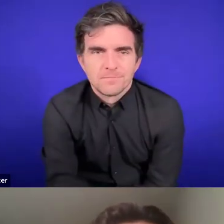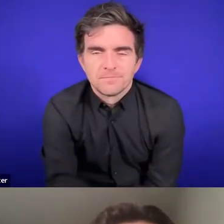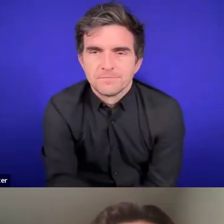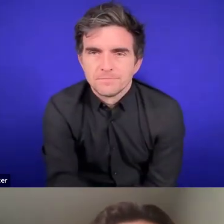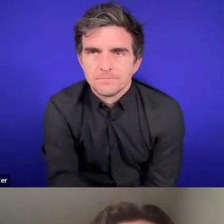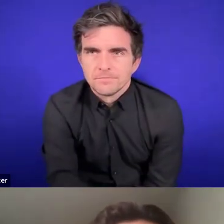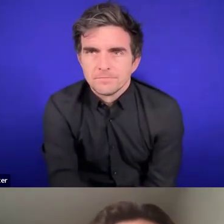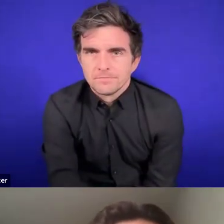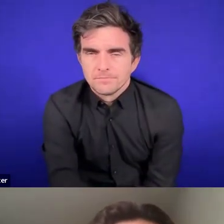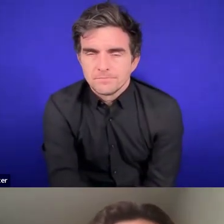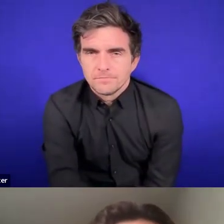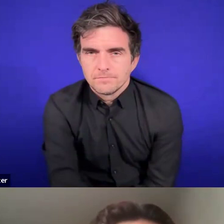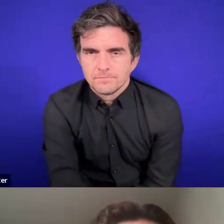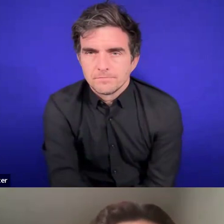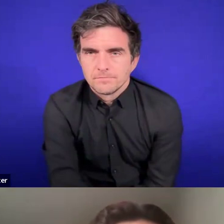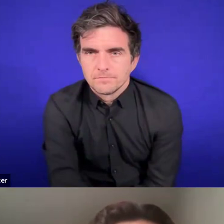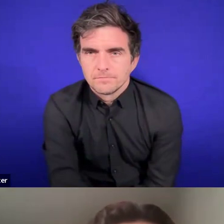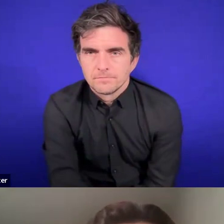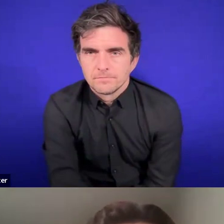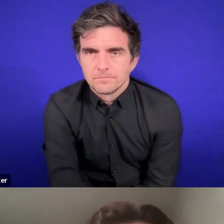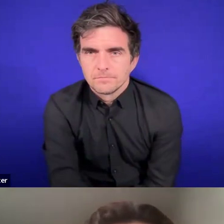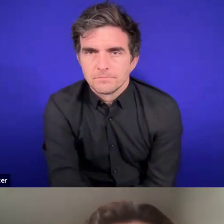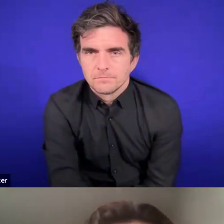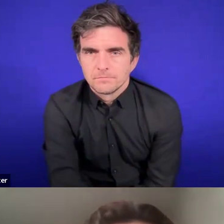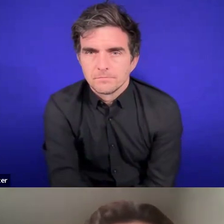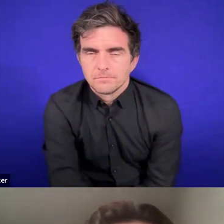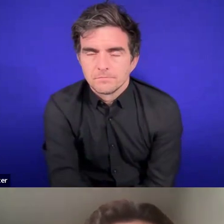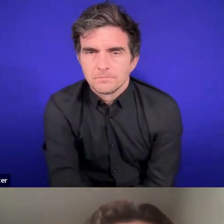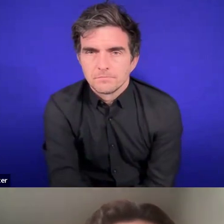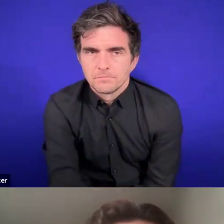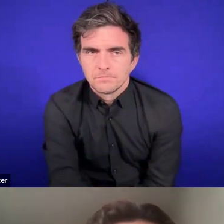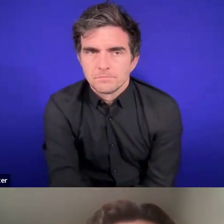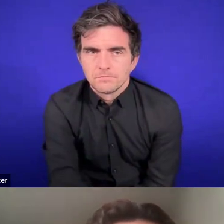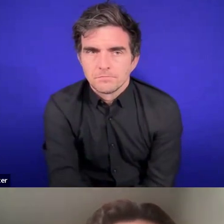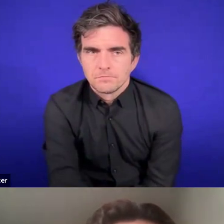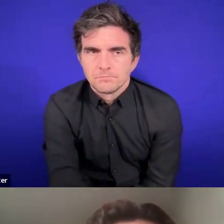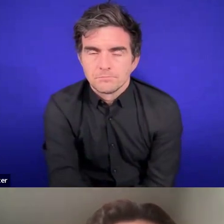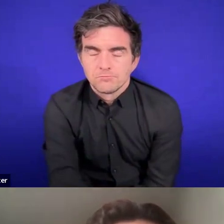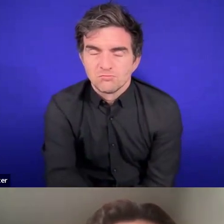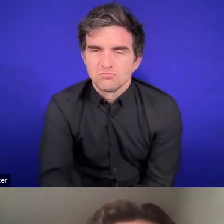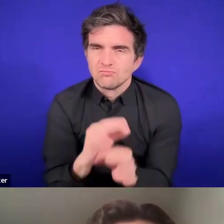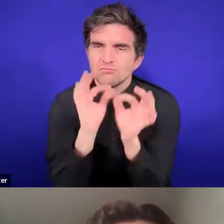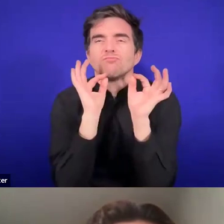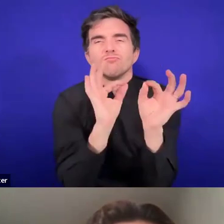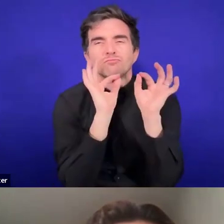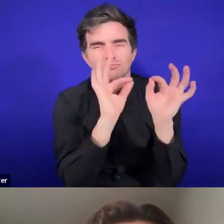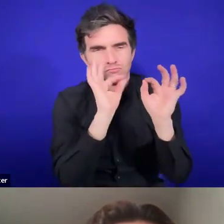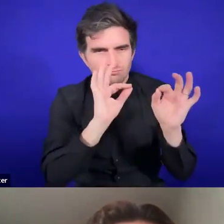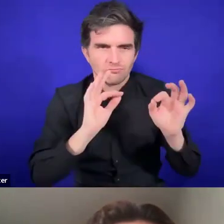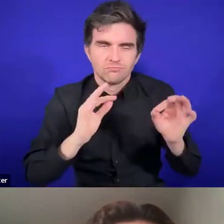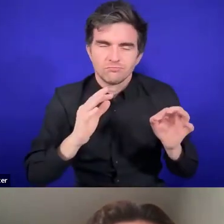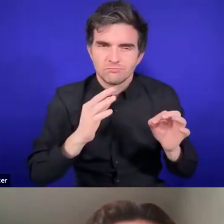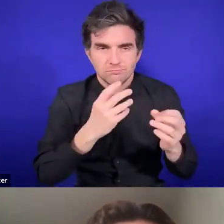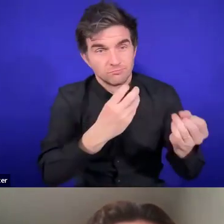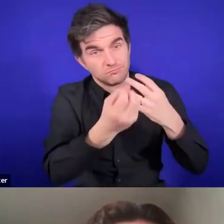Fantastic. Well, that's really helpful. And like I say, I think there is a huge amount to learn from the Mozambique context. You know, again,